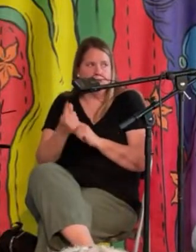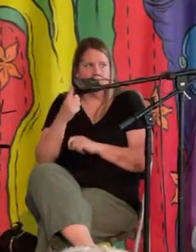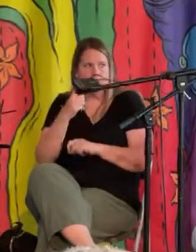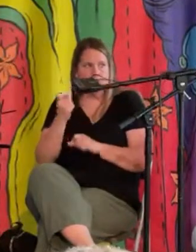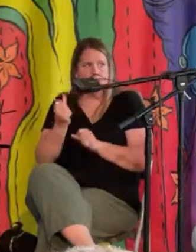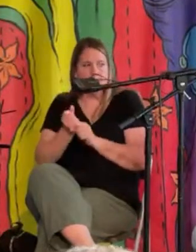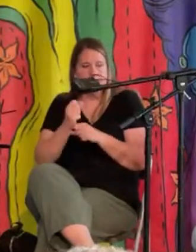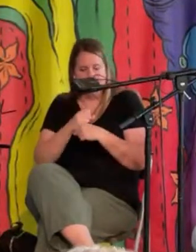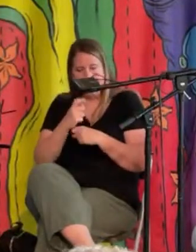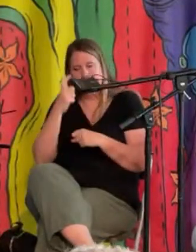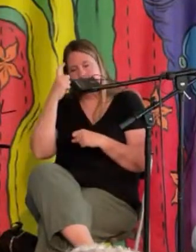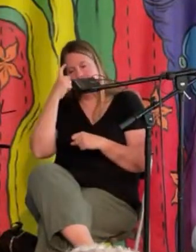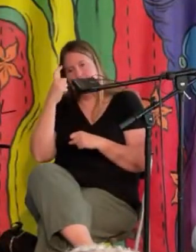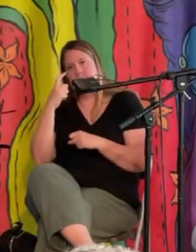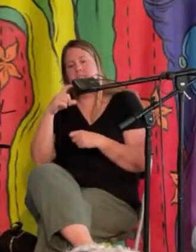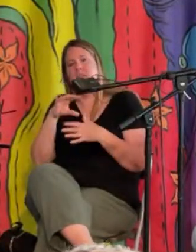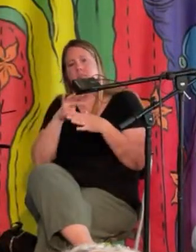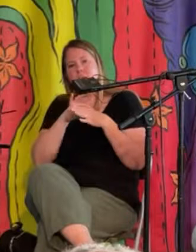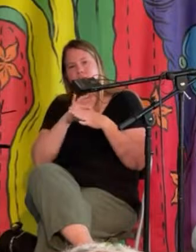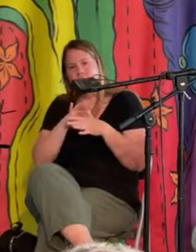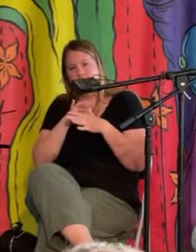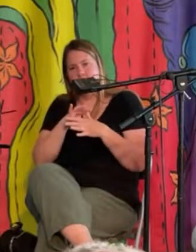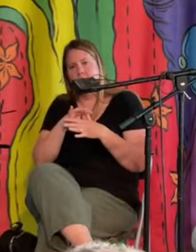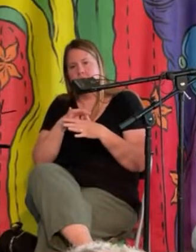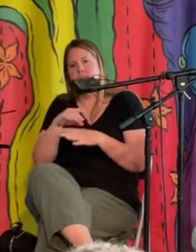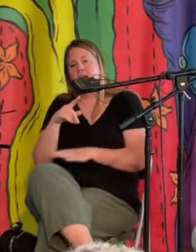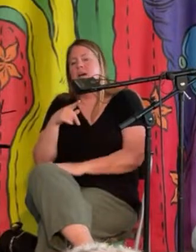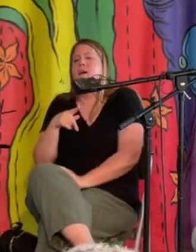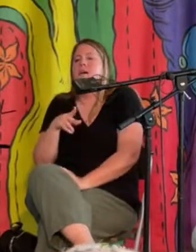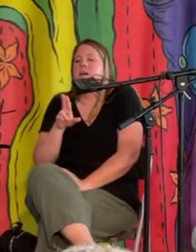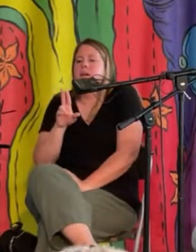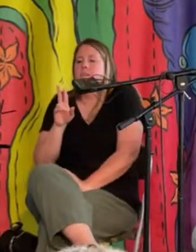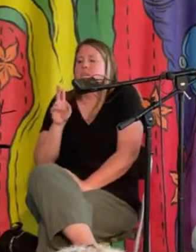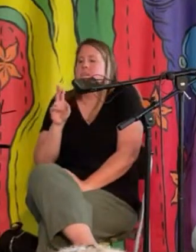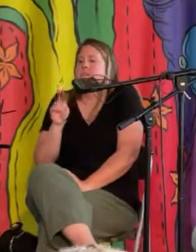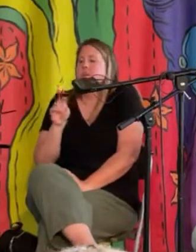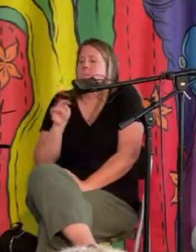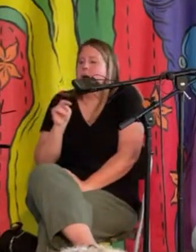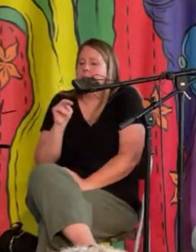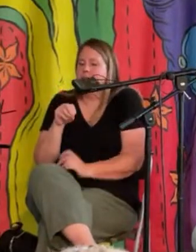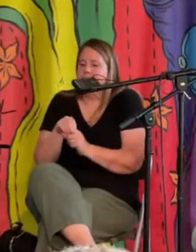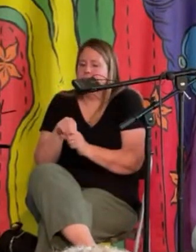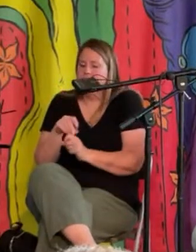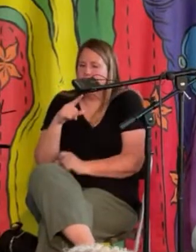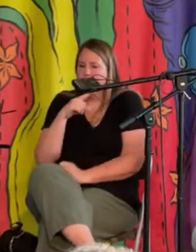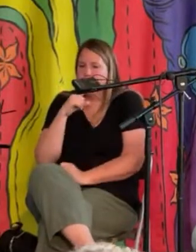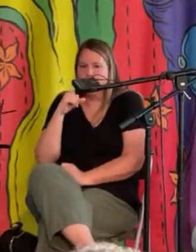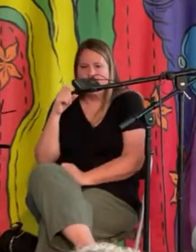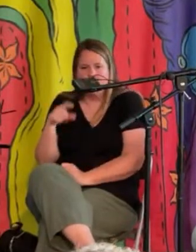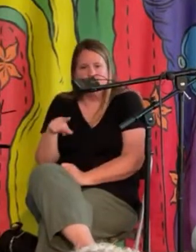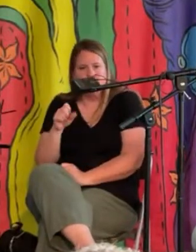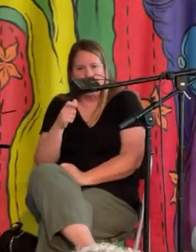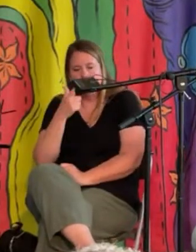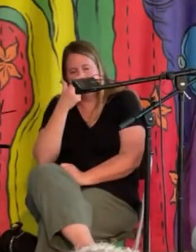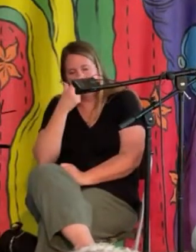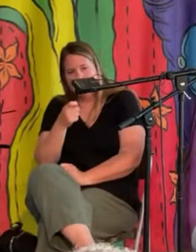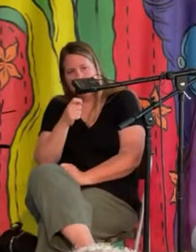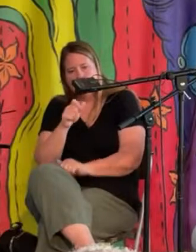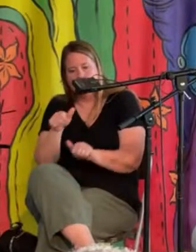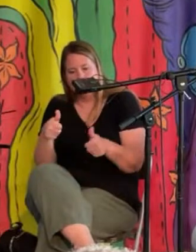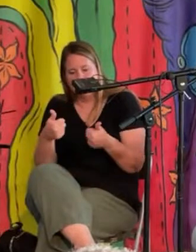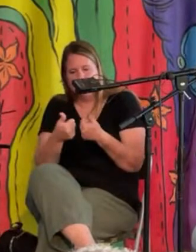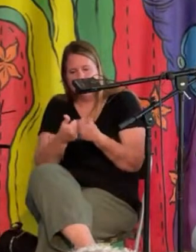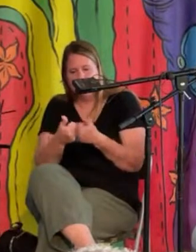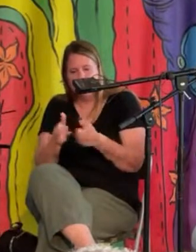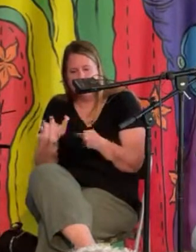the context of the punning that was happening in Russian. So it's a really interesting challenge when you really have to go